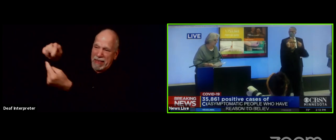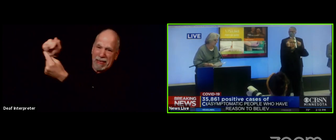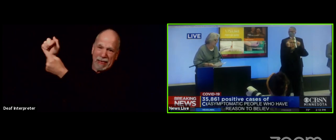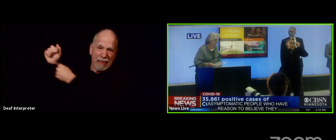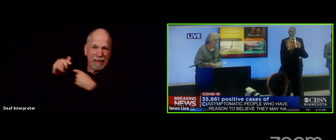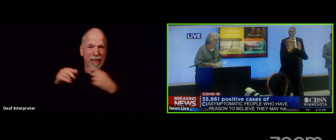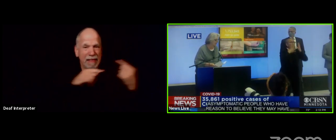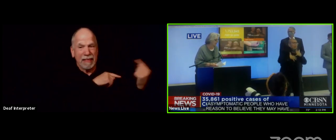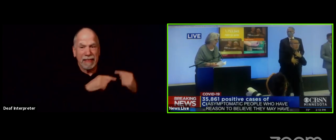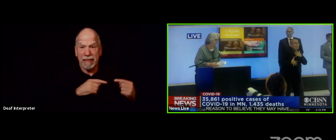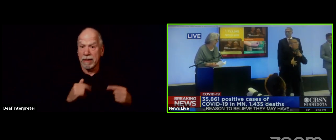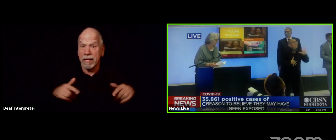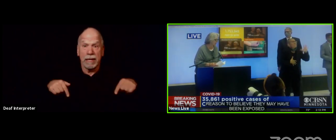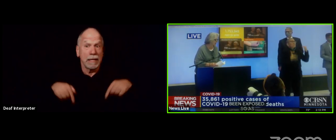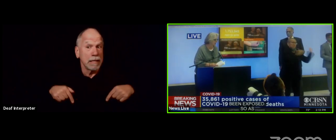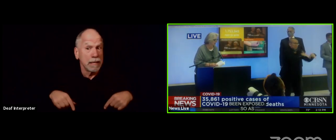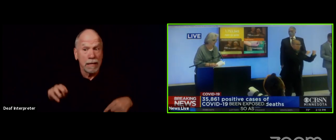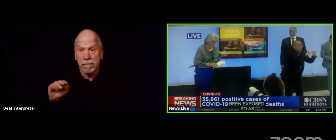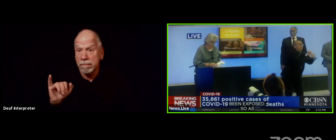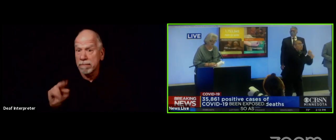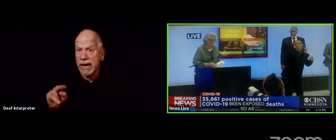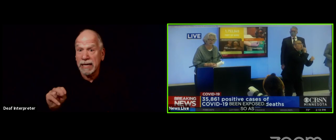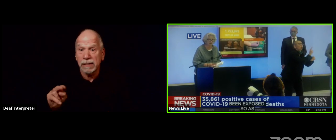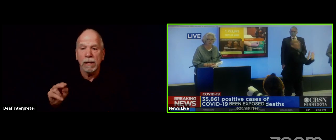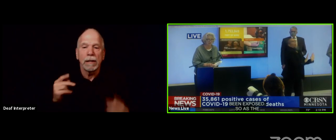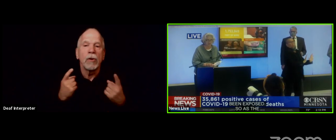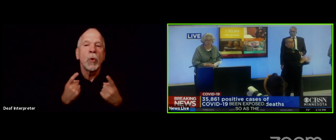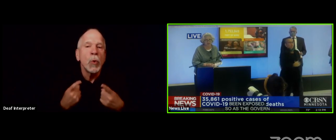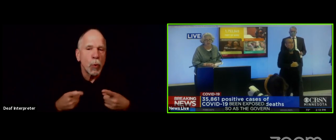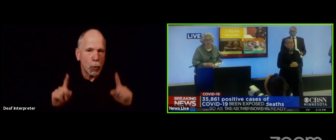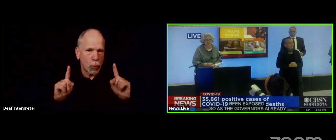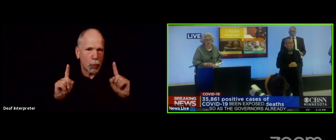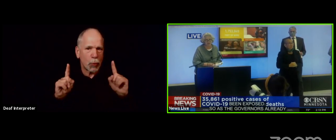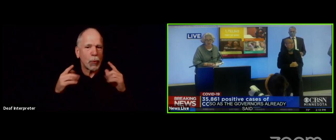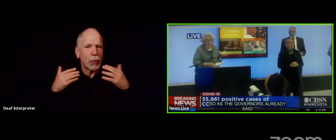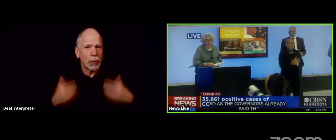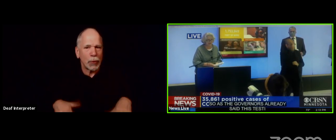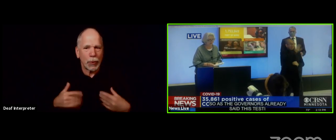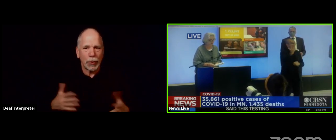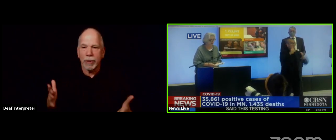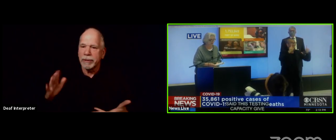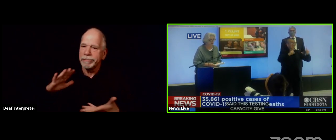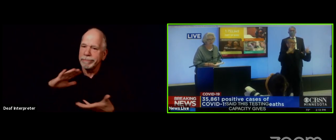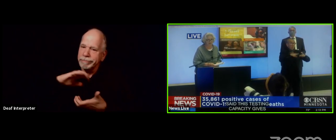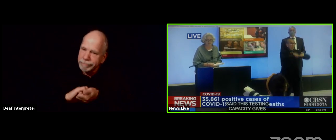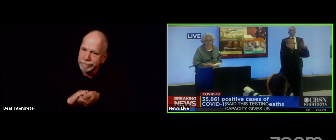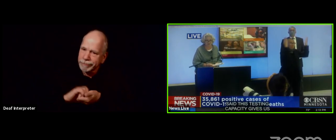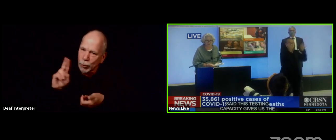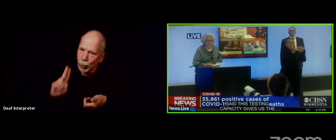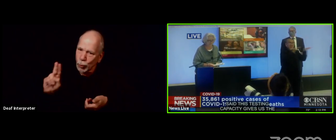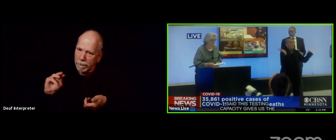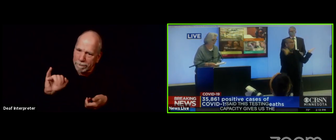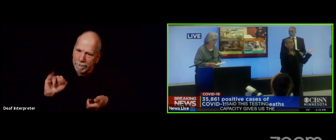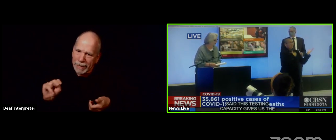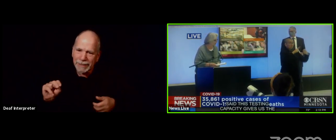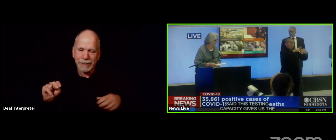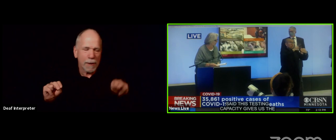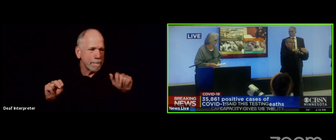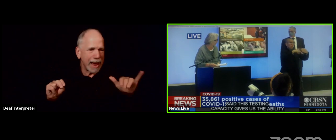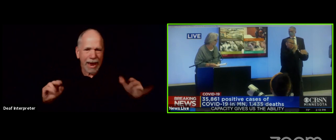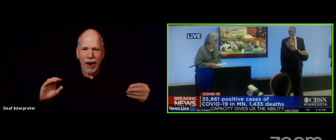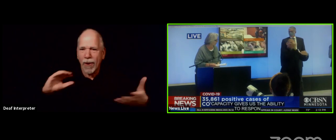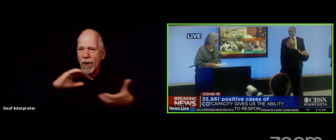has already said, this testing capacity gives us the ability to respond to whatever comes next. And we